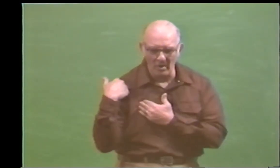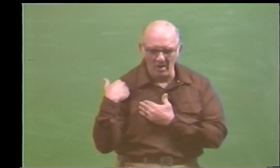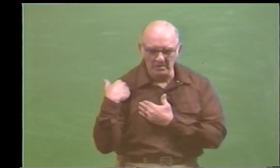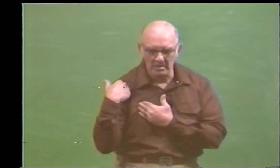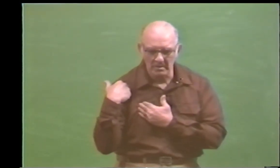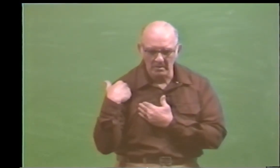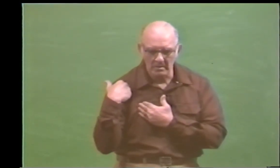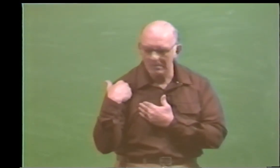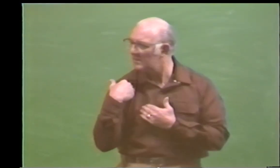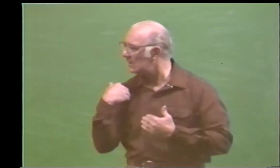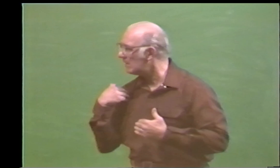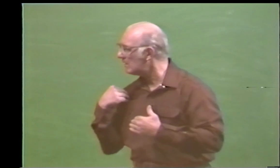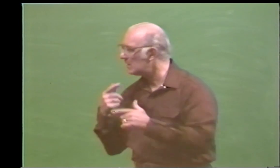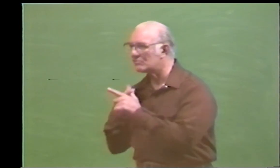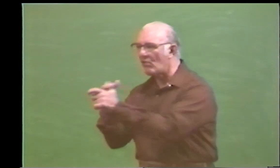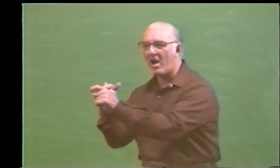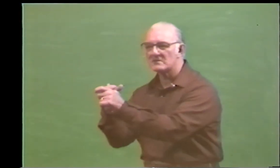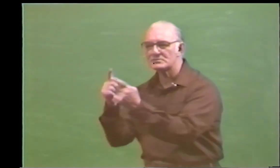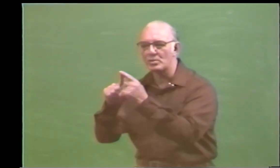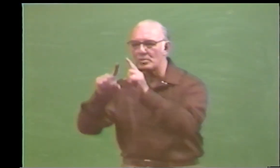My fault. He runs to